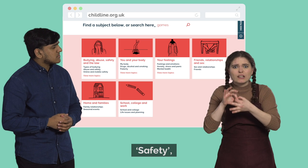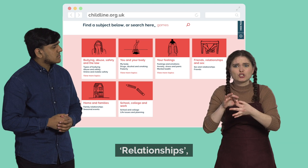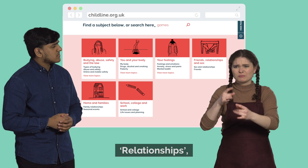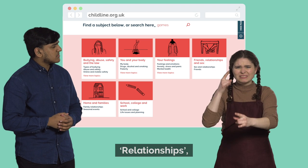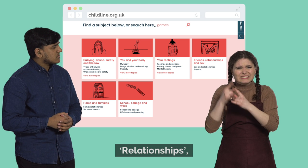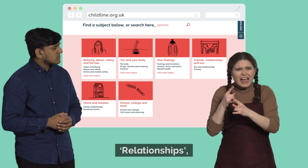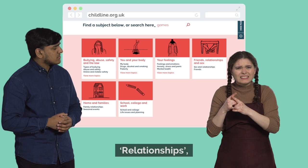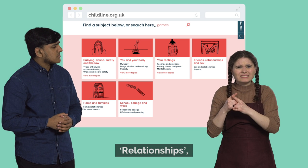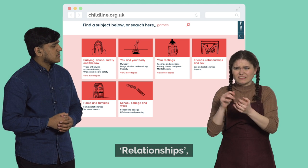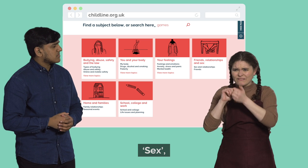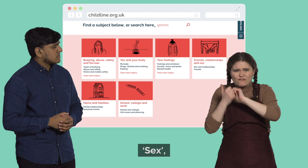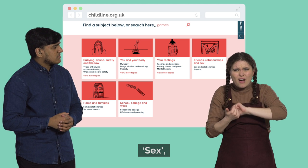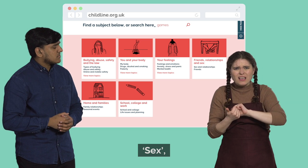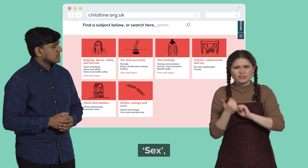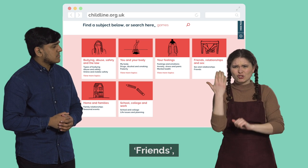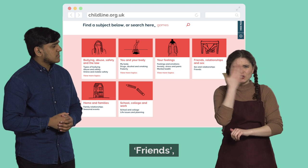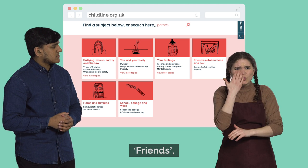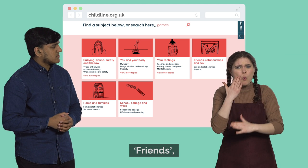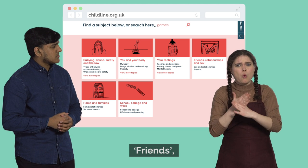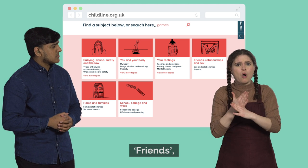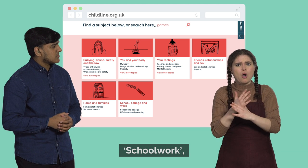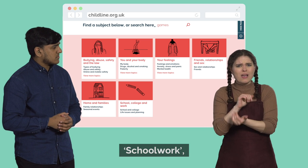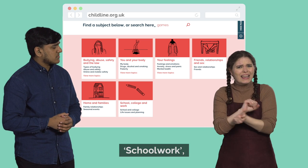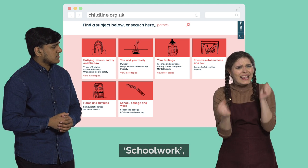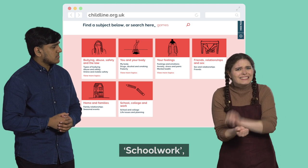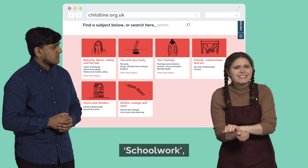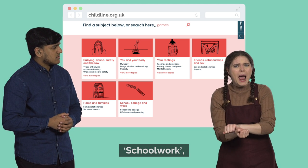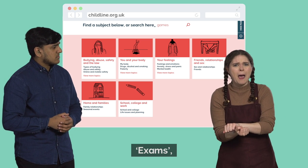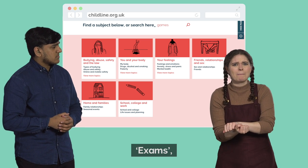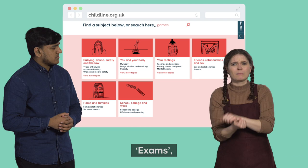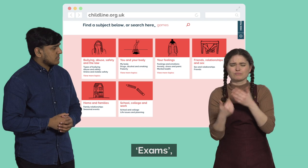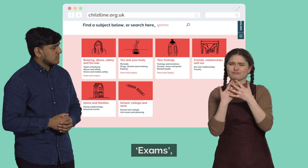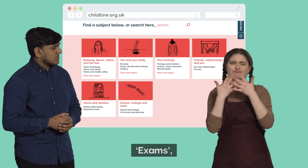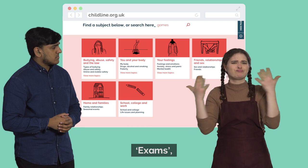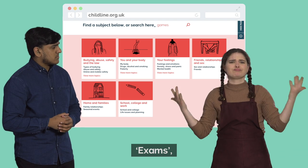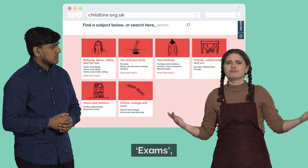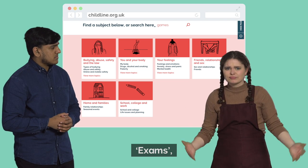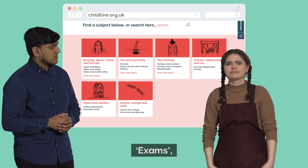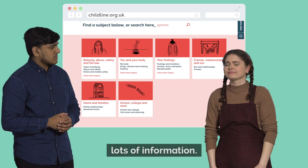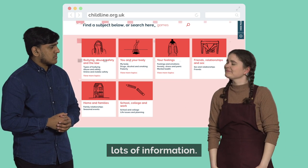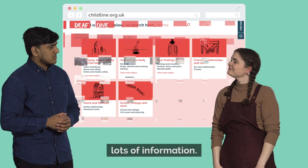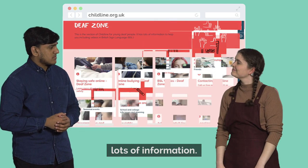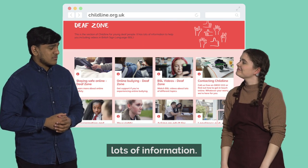relationships, sex, friends, schoolwork, exams, lots of information.